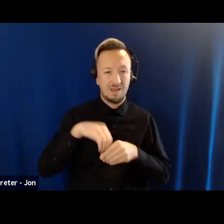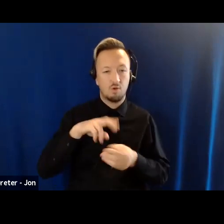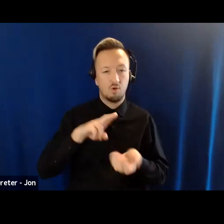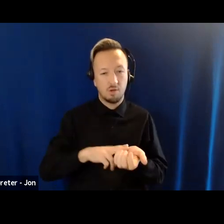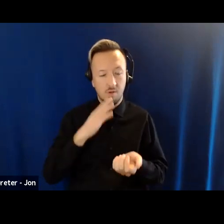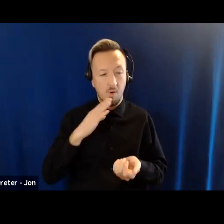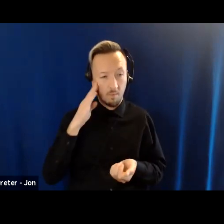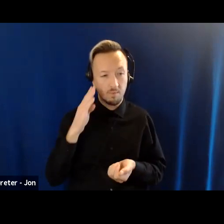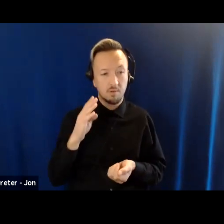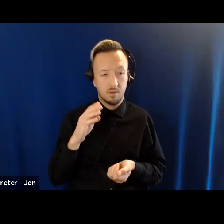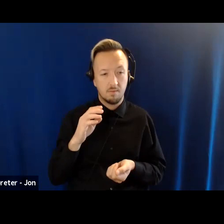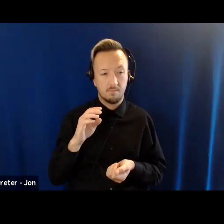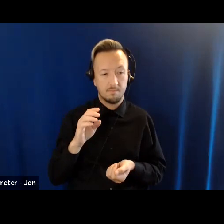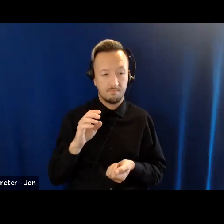So,